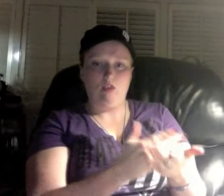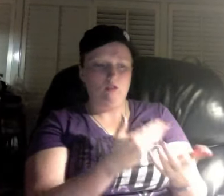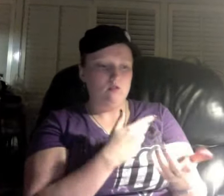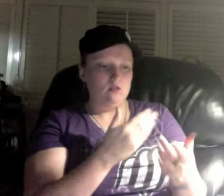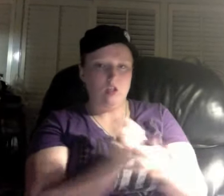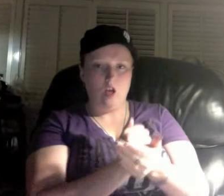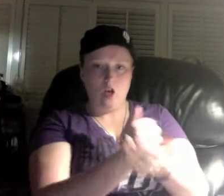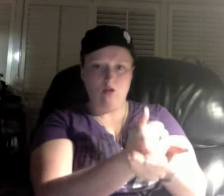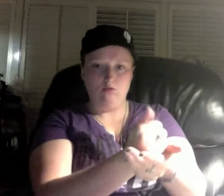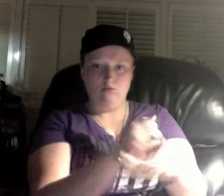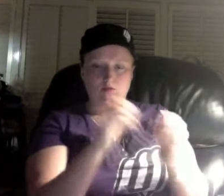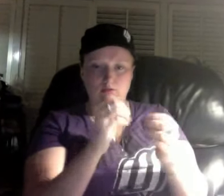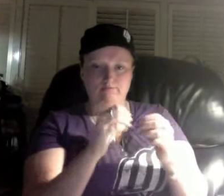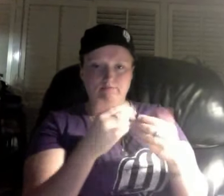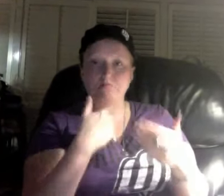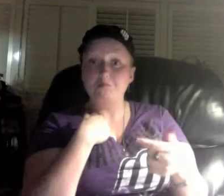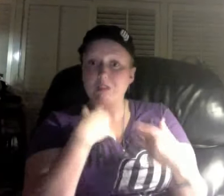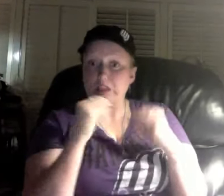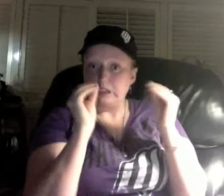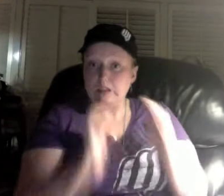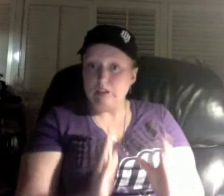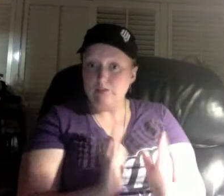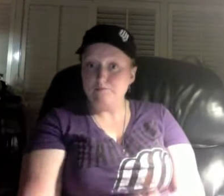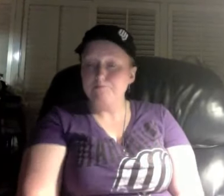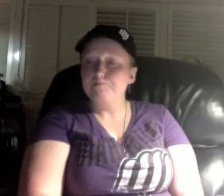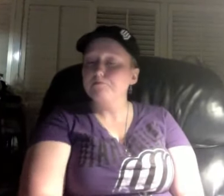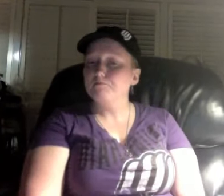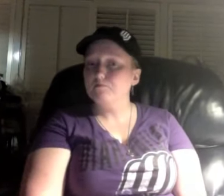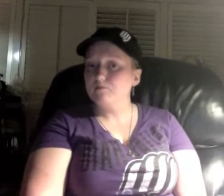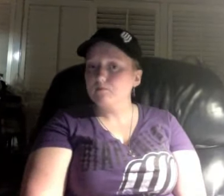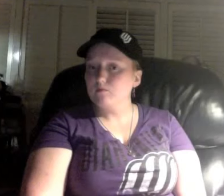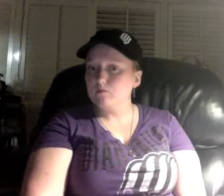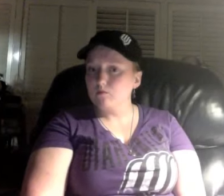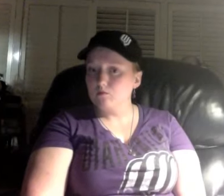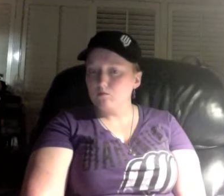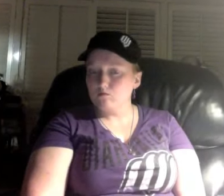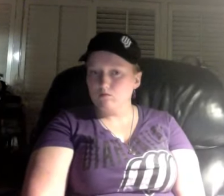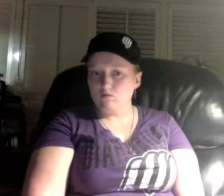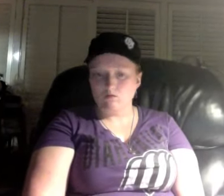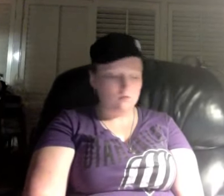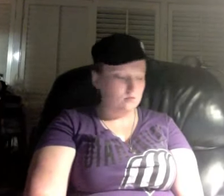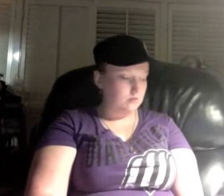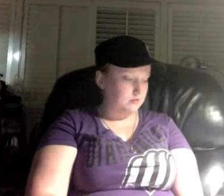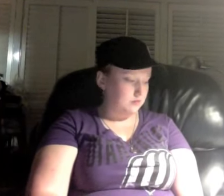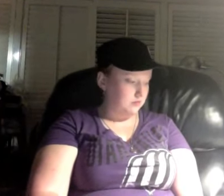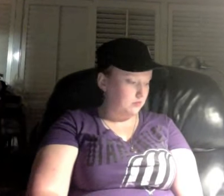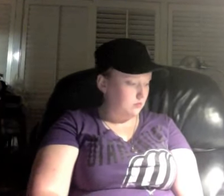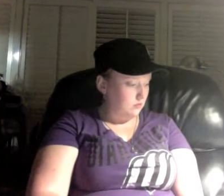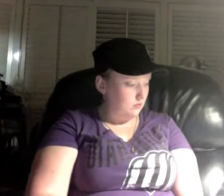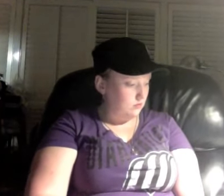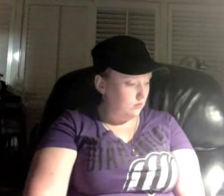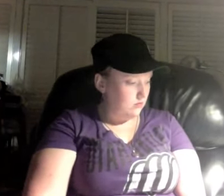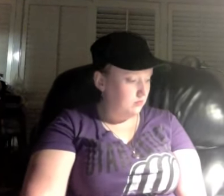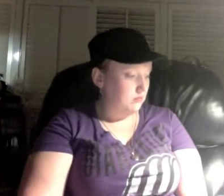So during my class, I have children who turn off the lights, and children who blow out the candles, and children who are